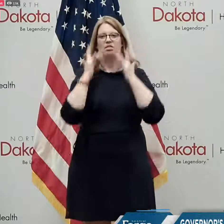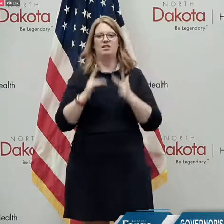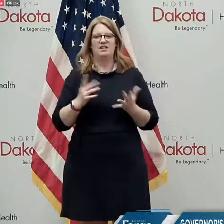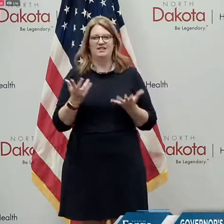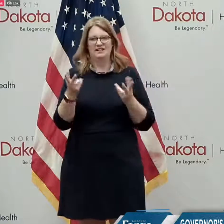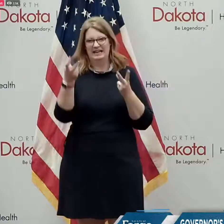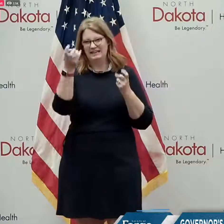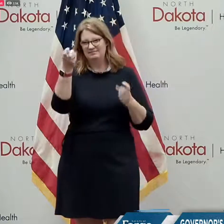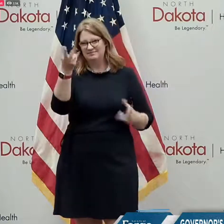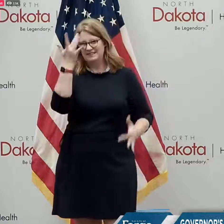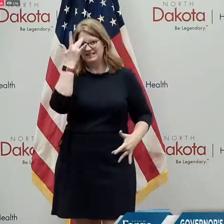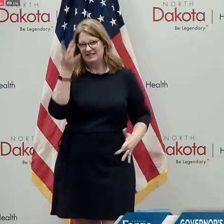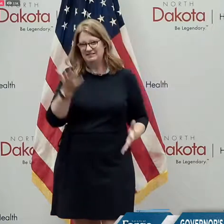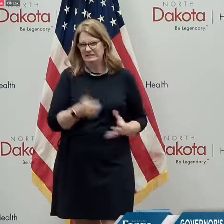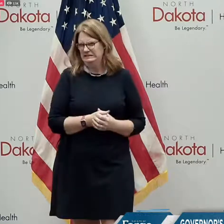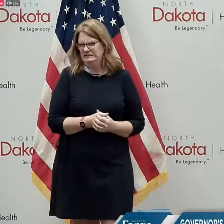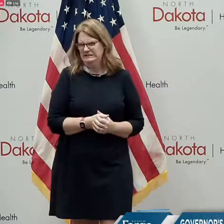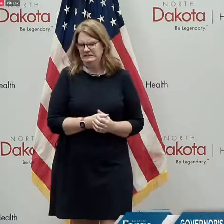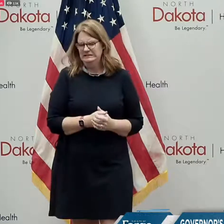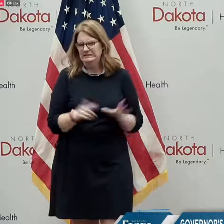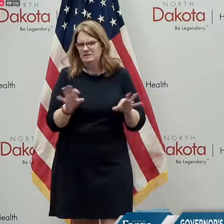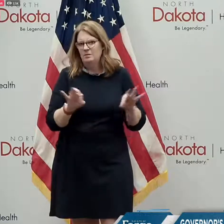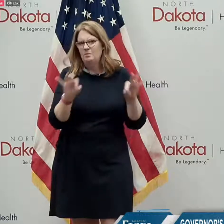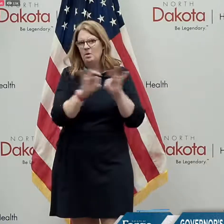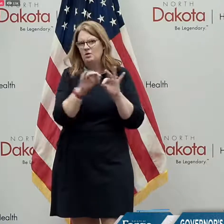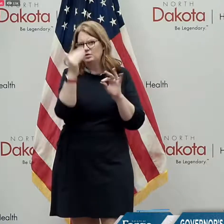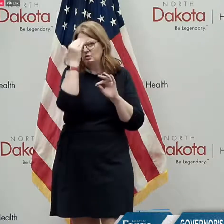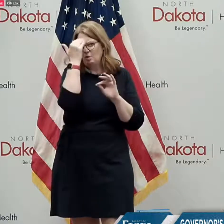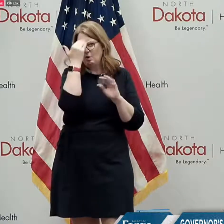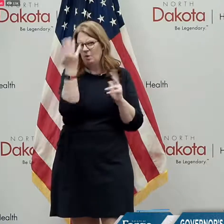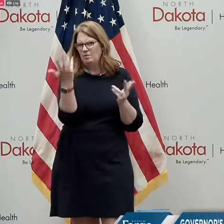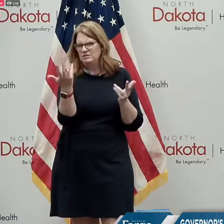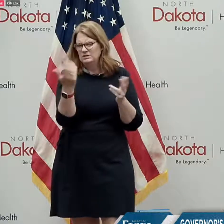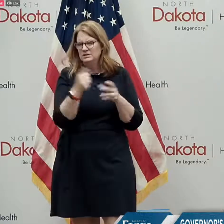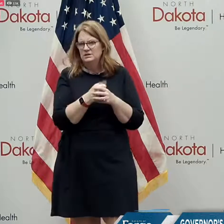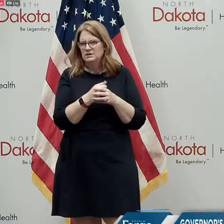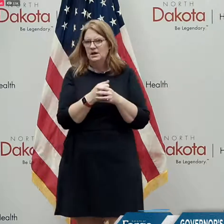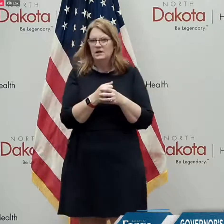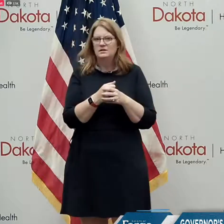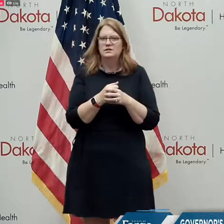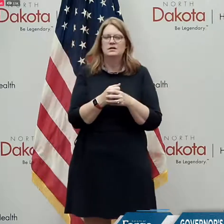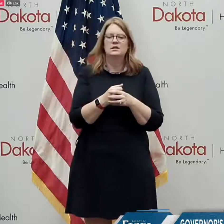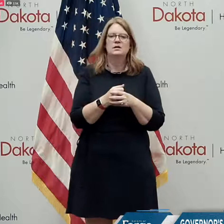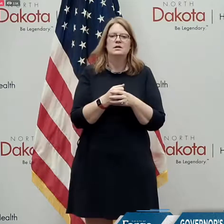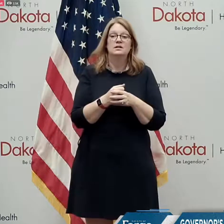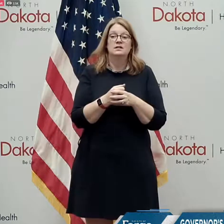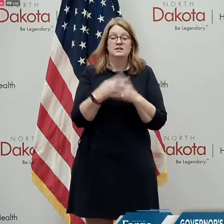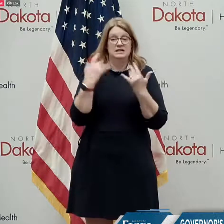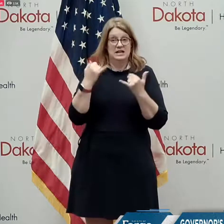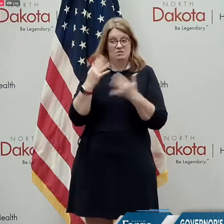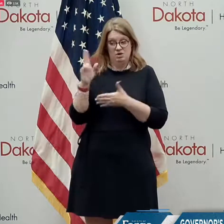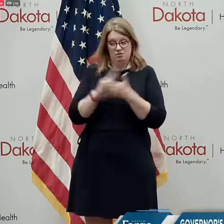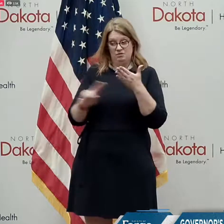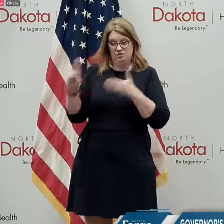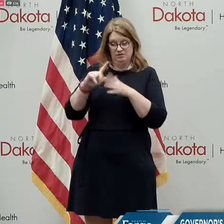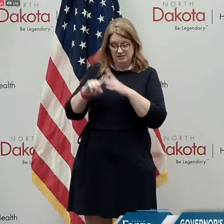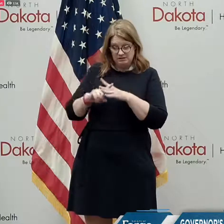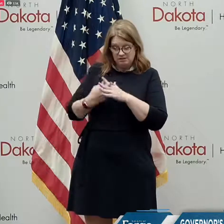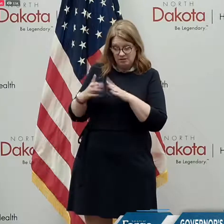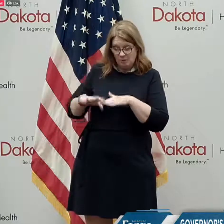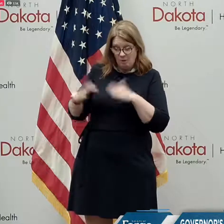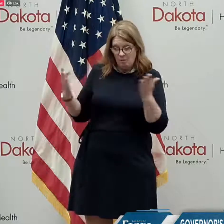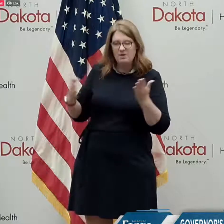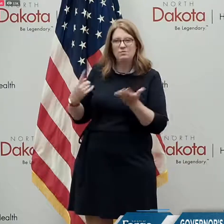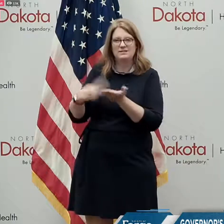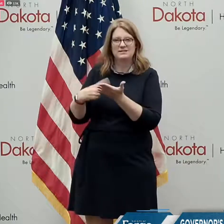again, important to know your status. We'll talk a little bit more about university testing going back, but in the meantime, whether